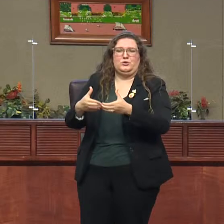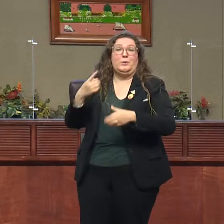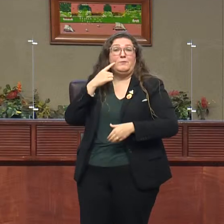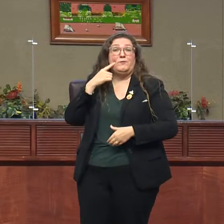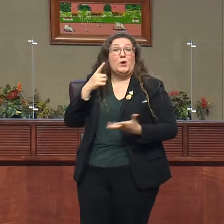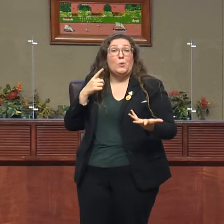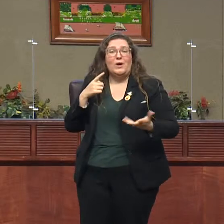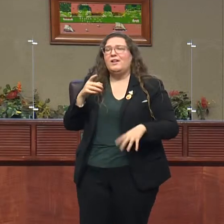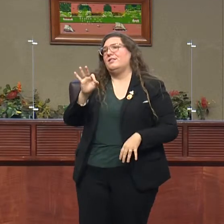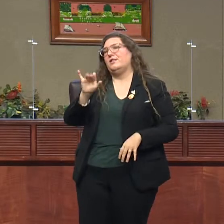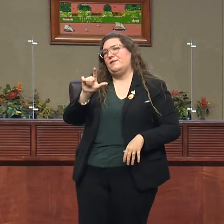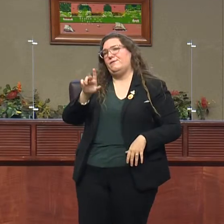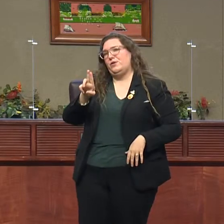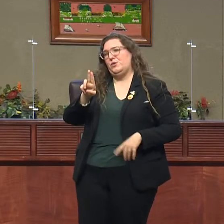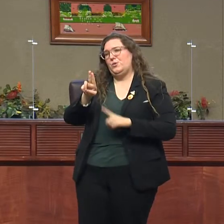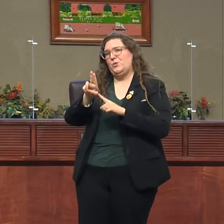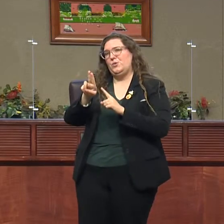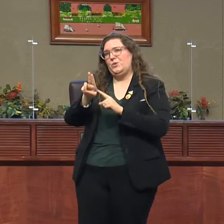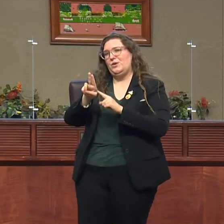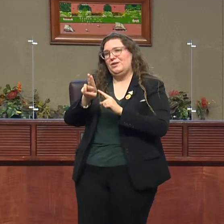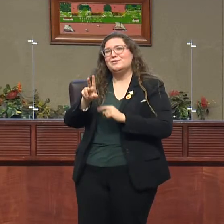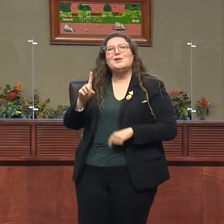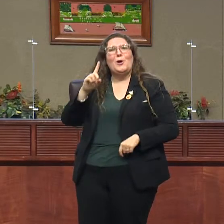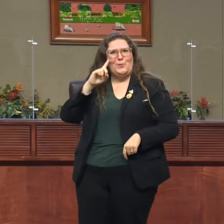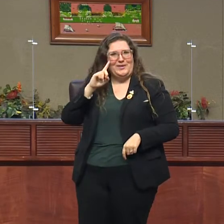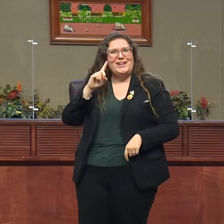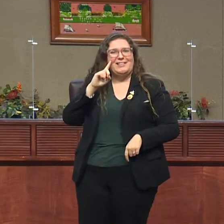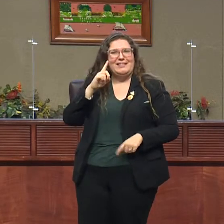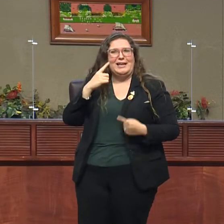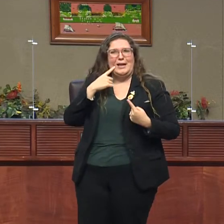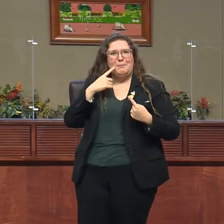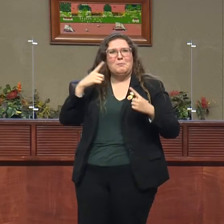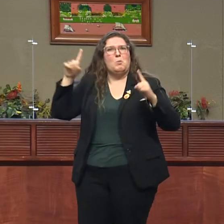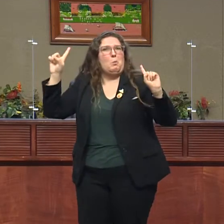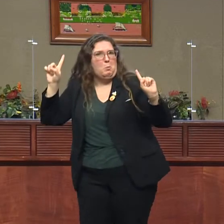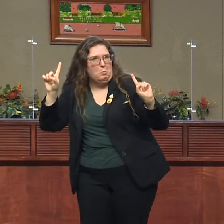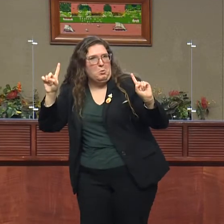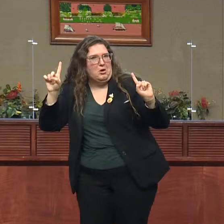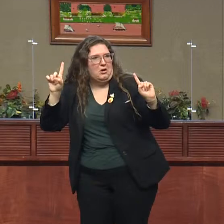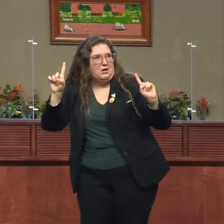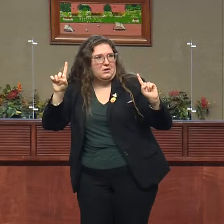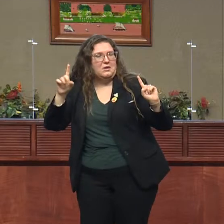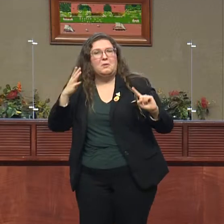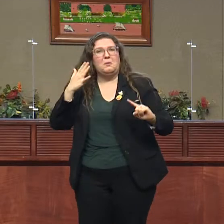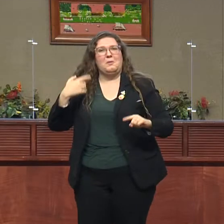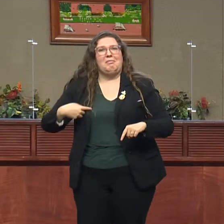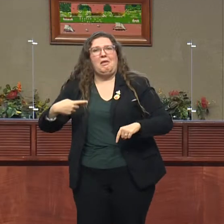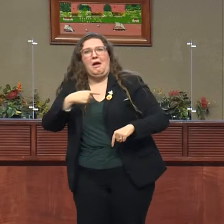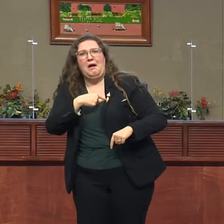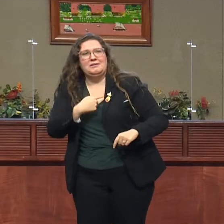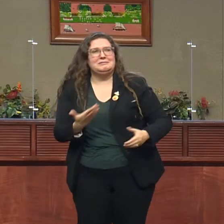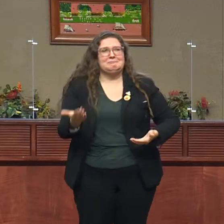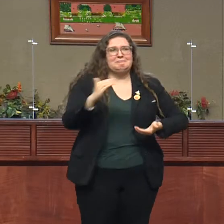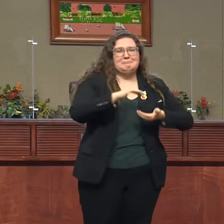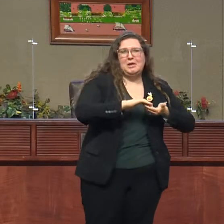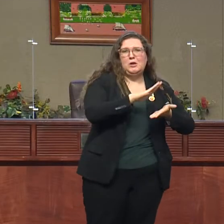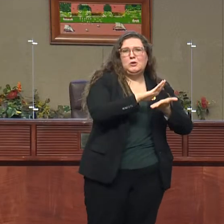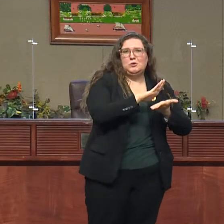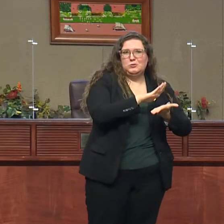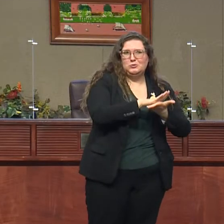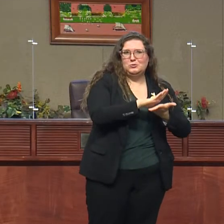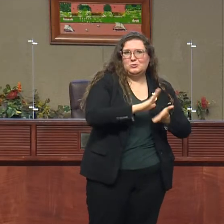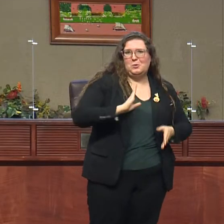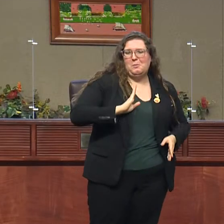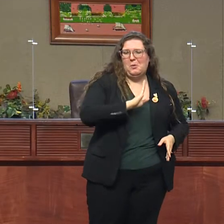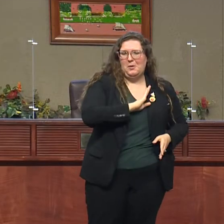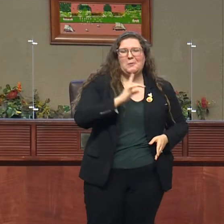So we think that this initiative, if the Board of Education and the provider get into a final agreement, will be a